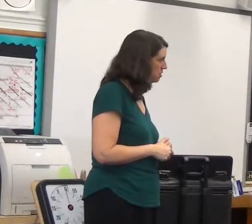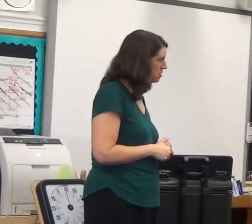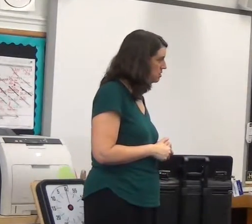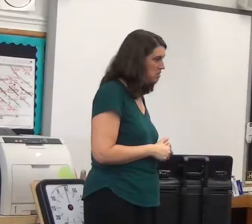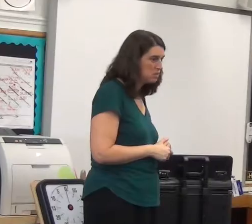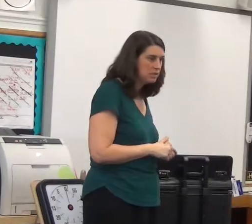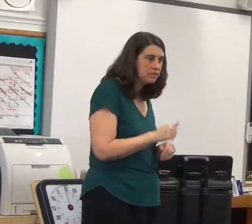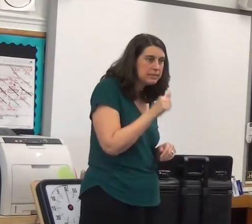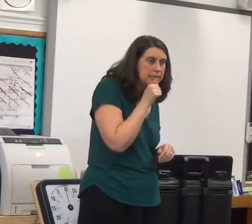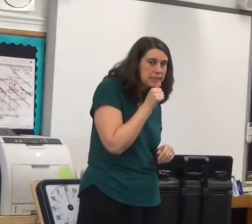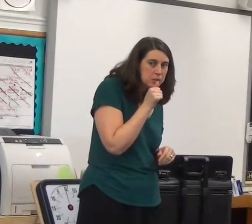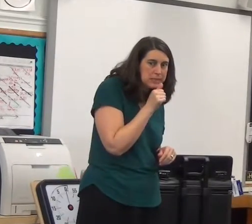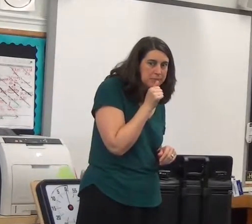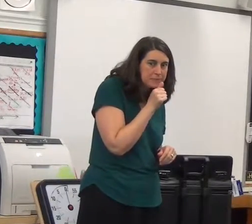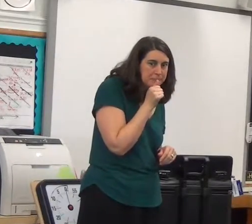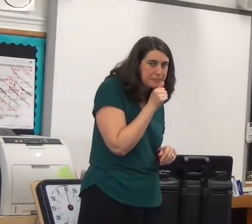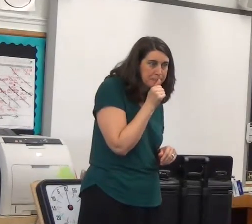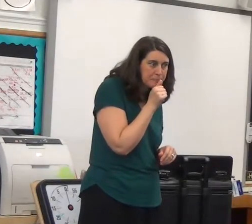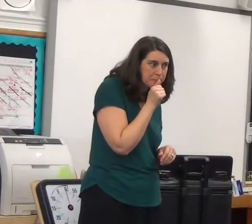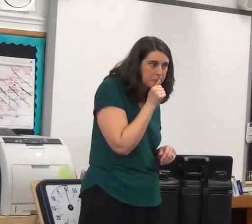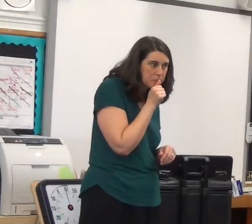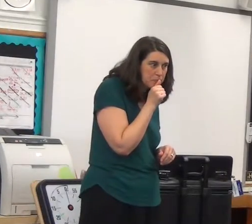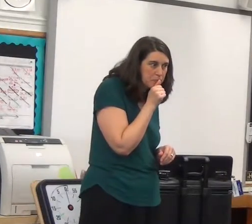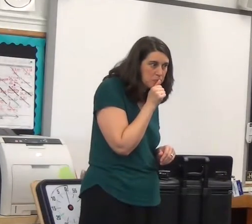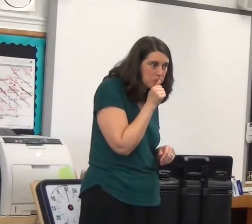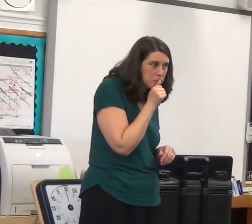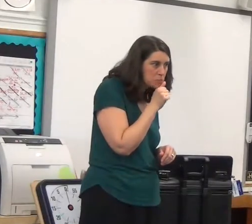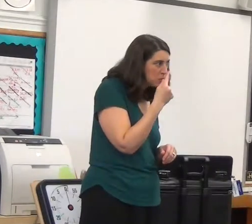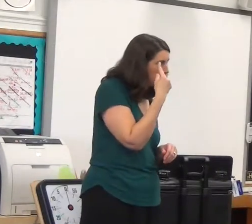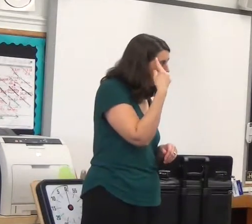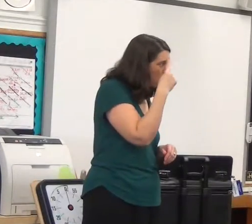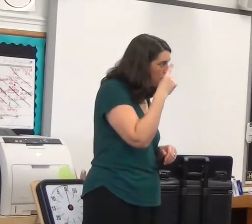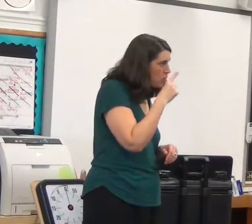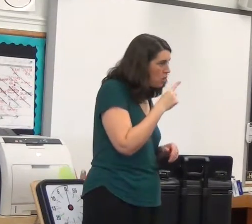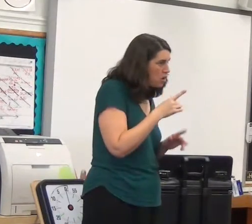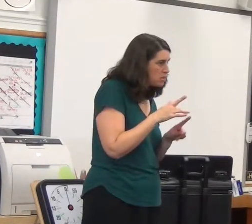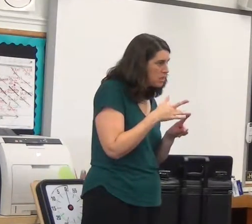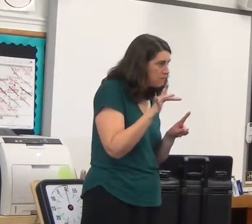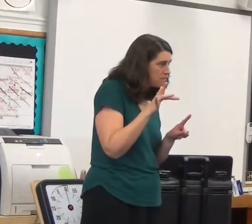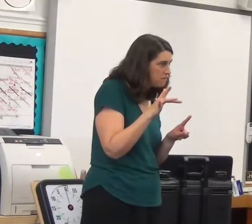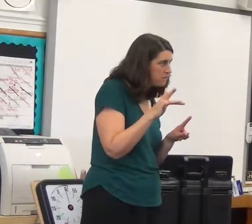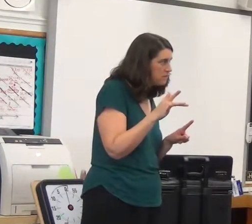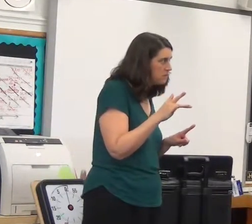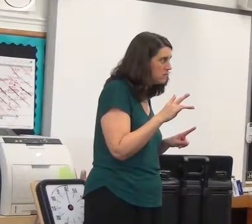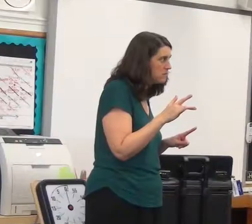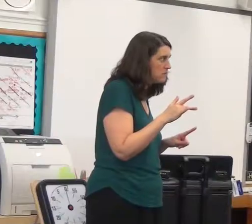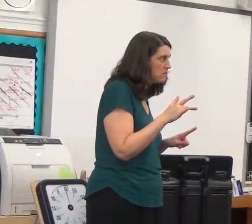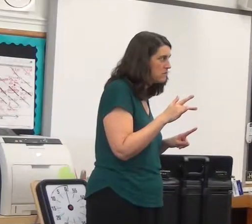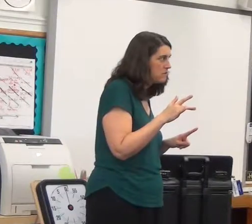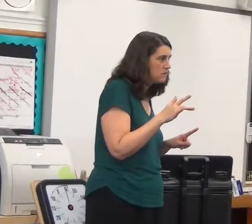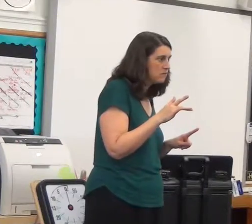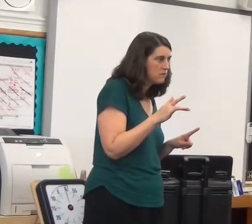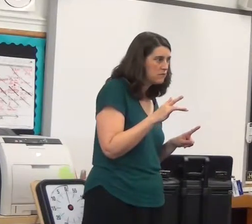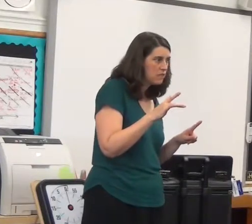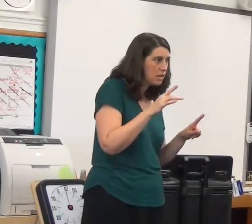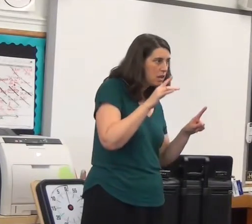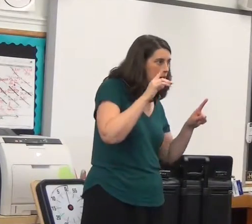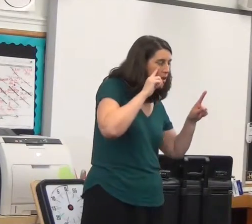that nobody knows. Why are you using that? Here is the wonder that's keeping the stars